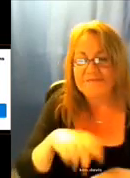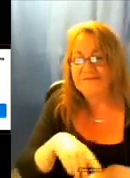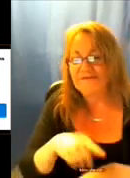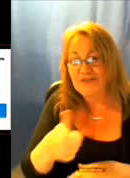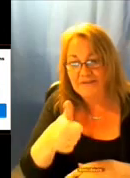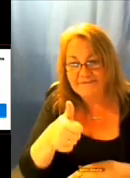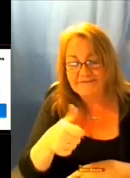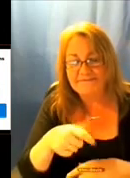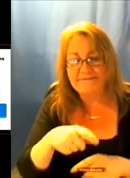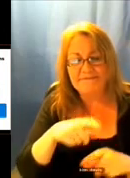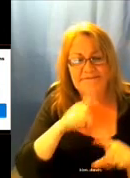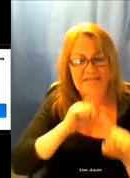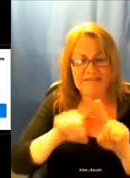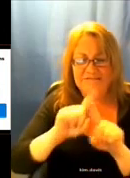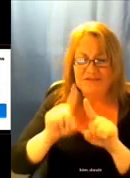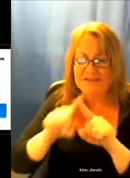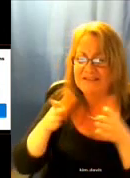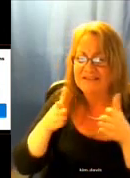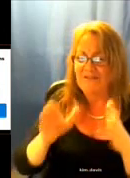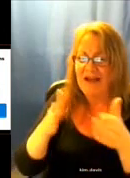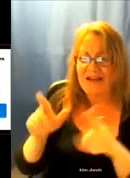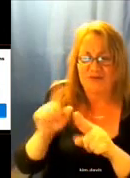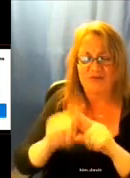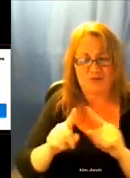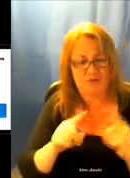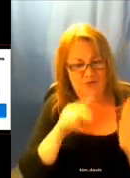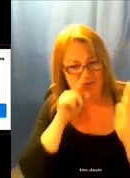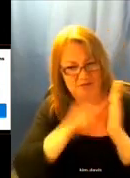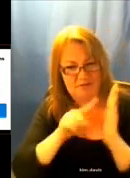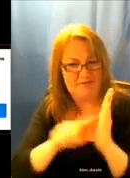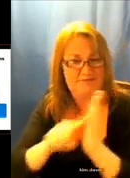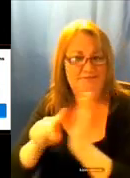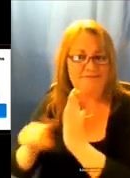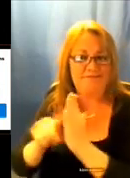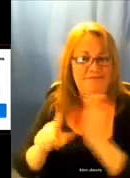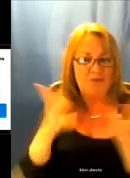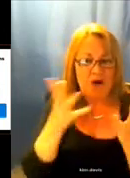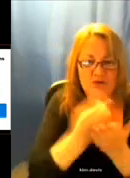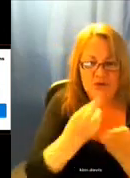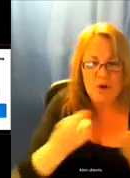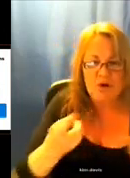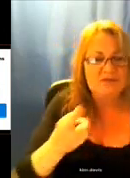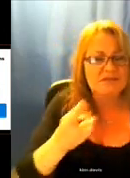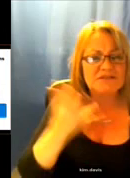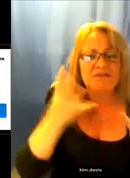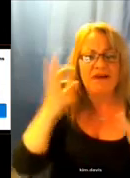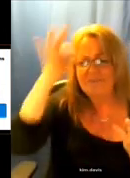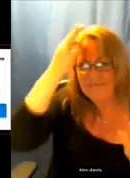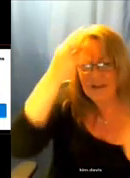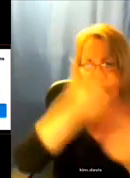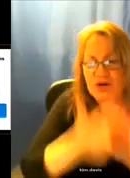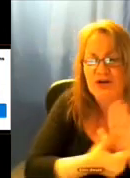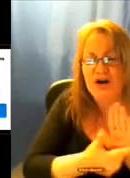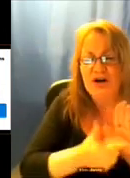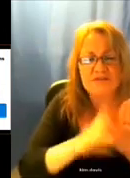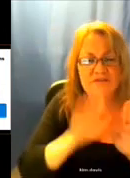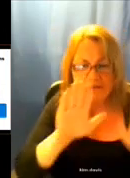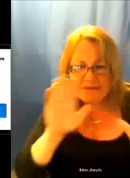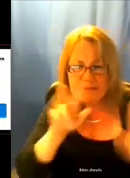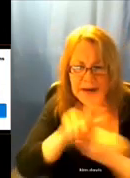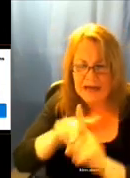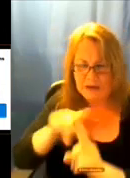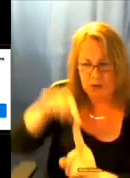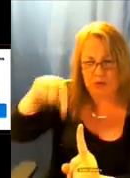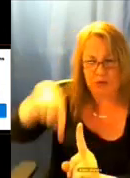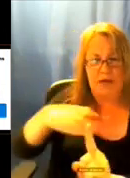yourself by educating yourself. And there's a lot of different ways to look into researching what